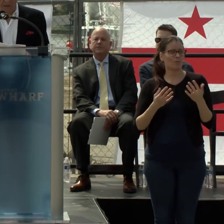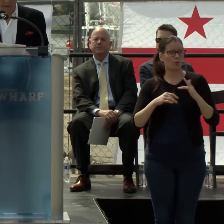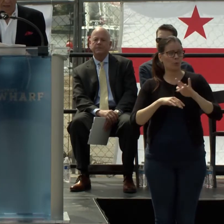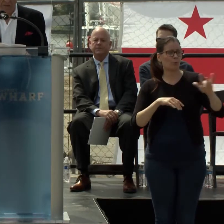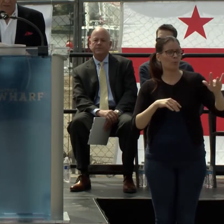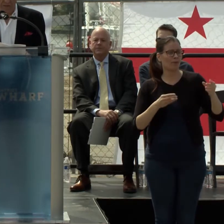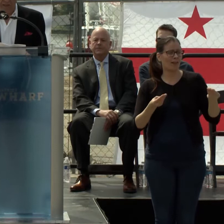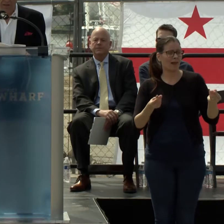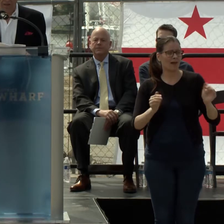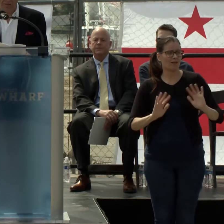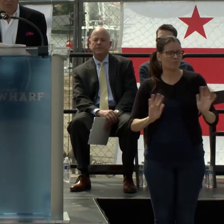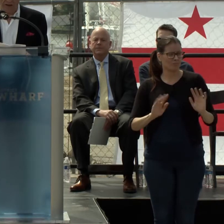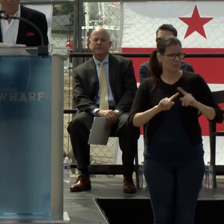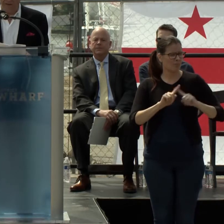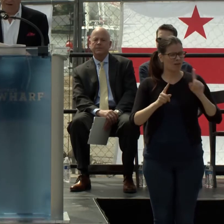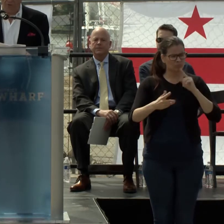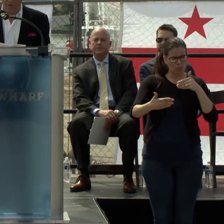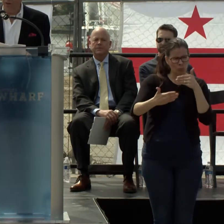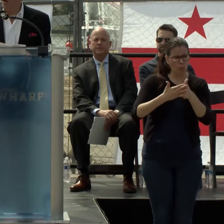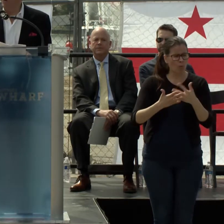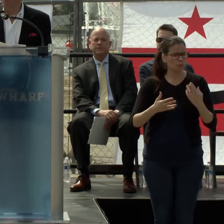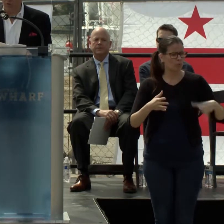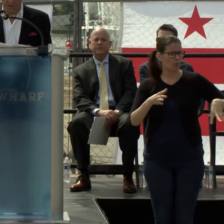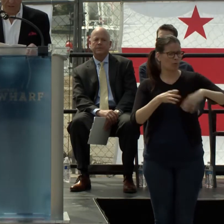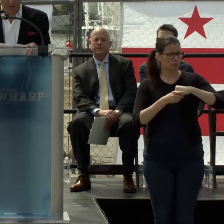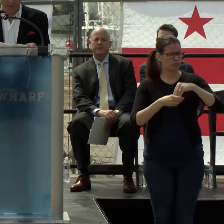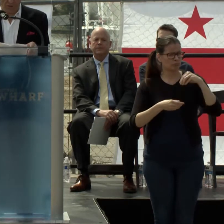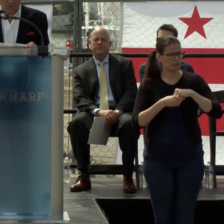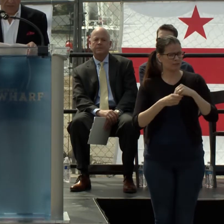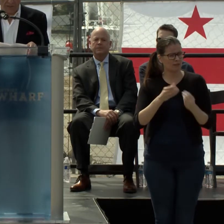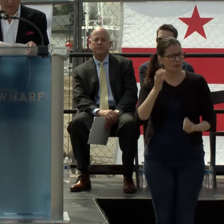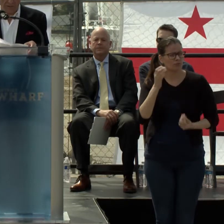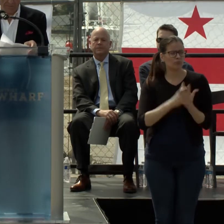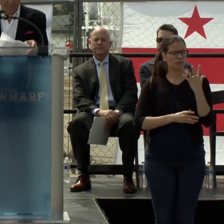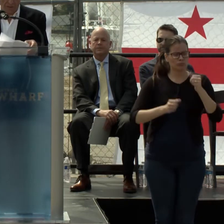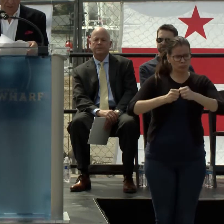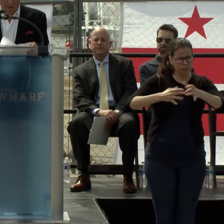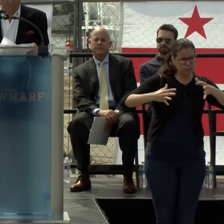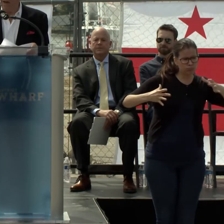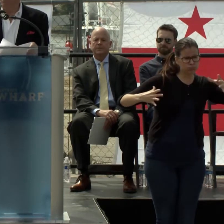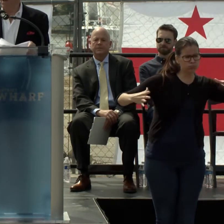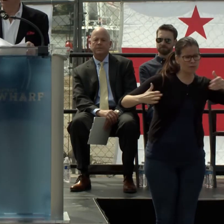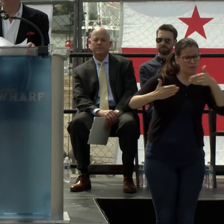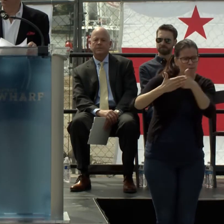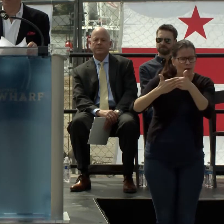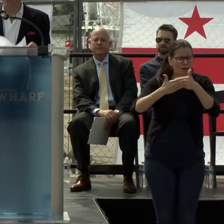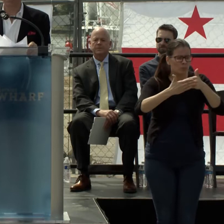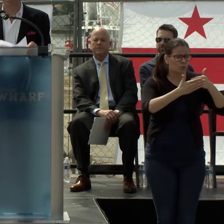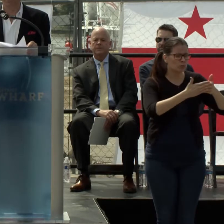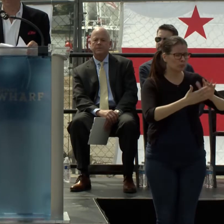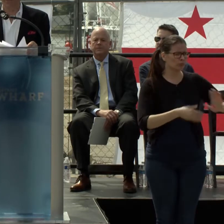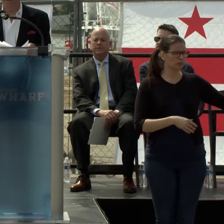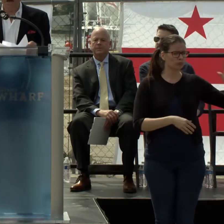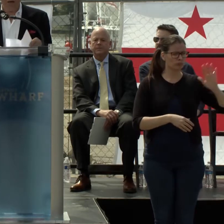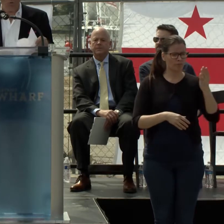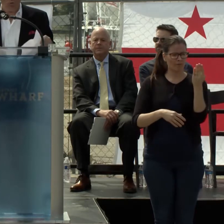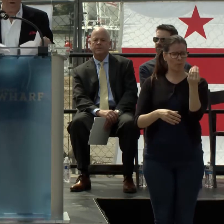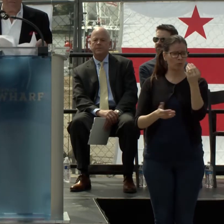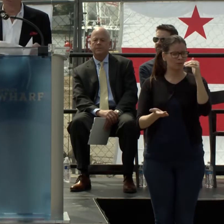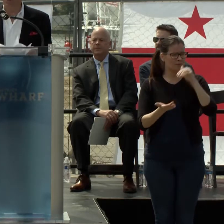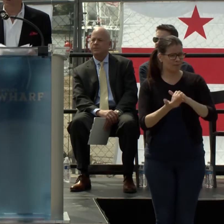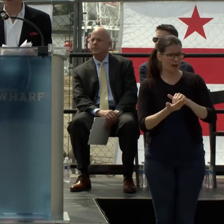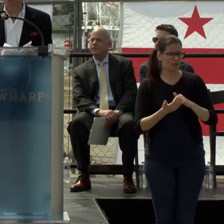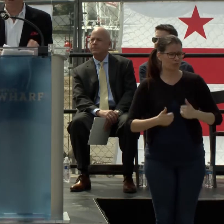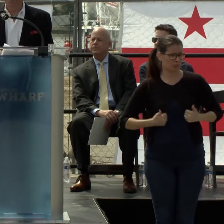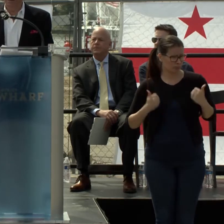and within existing thriving neighborhood of 14,000 residents. Madam Mayor, if you want to give somebody an